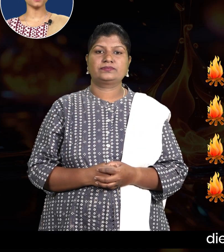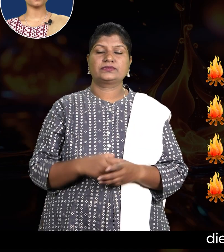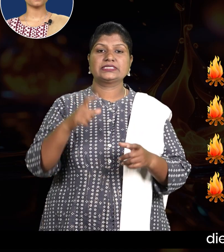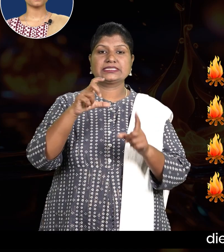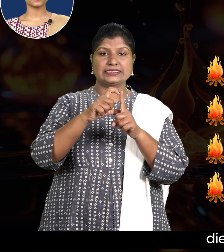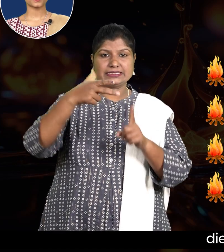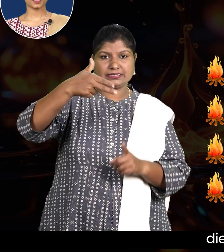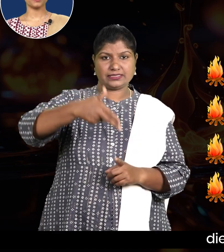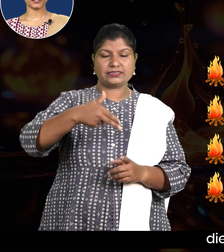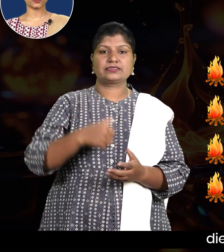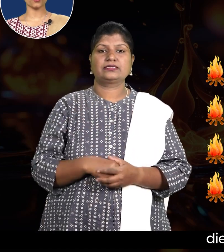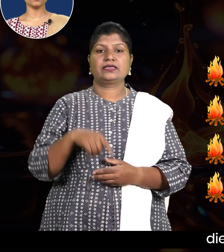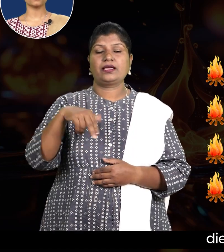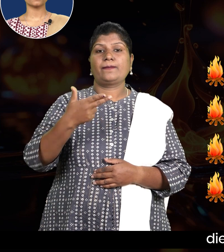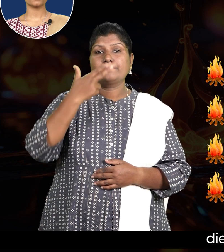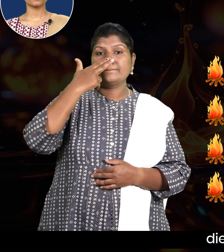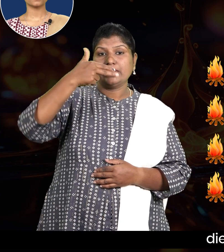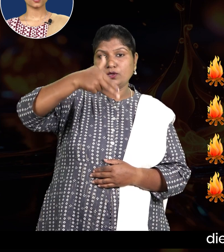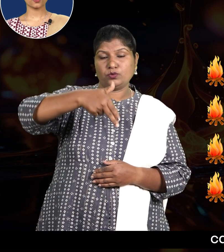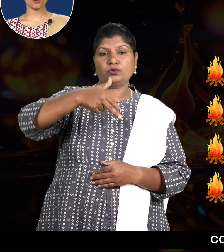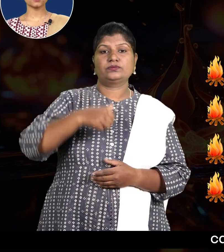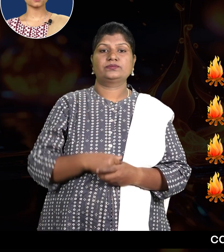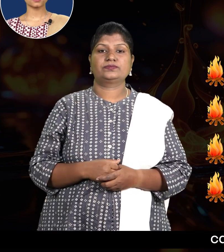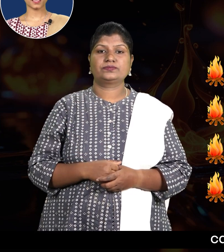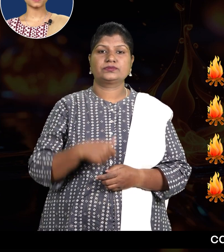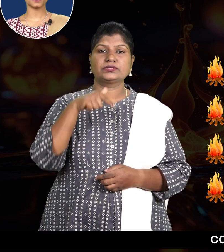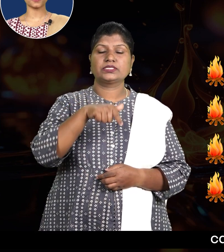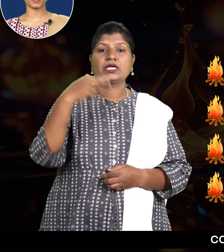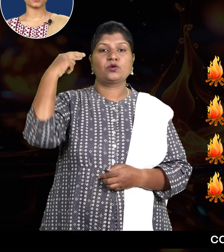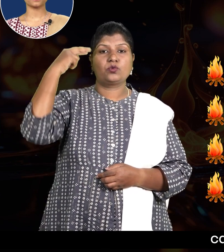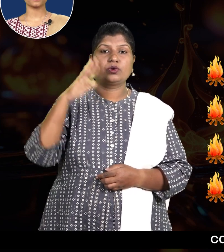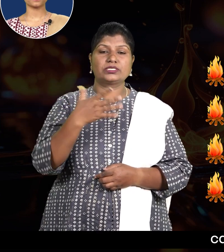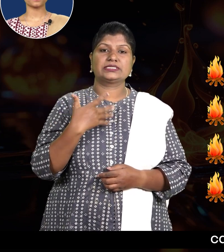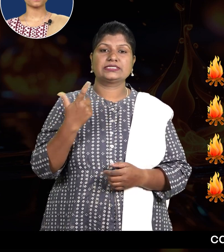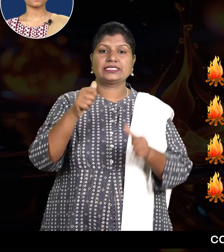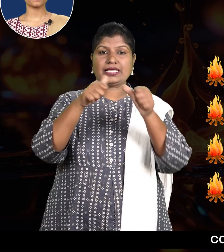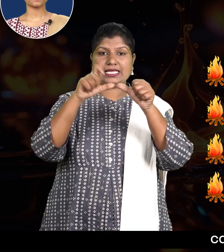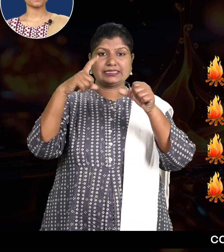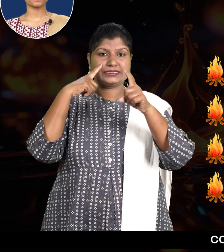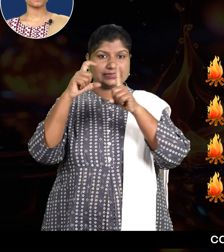diesel and petrol cause acid rain,